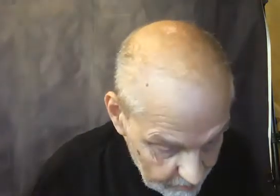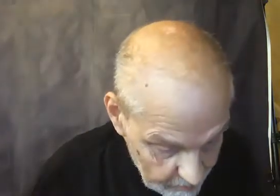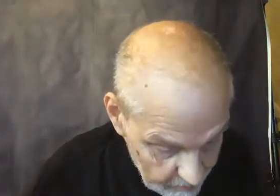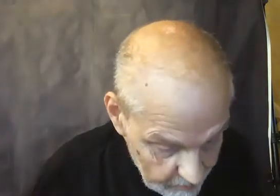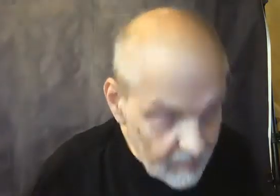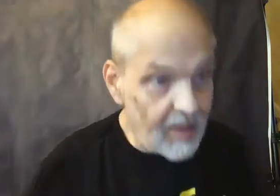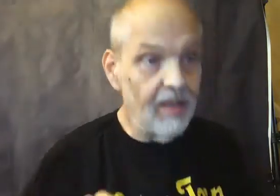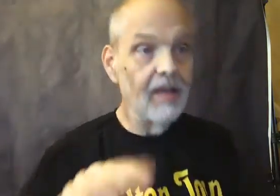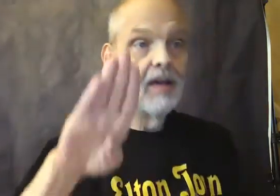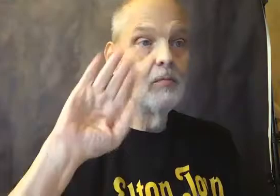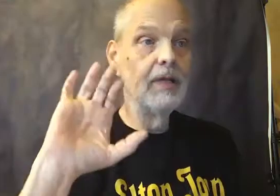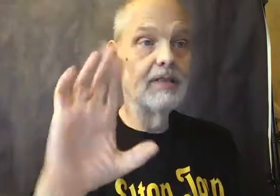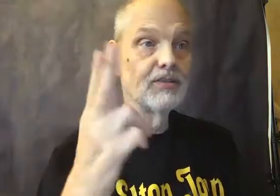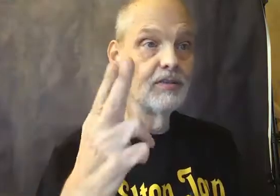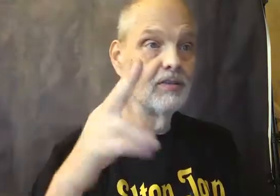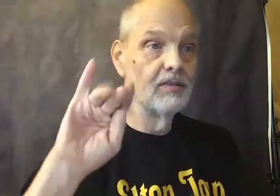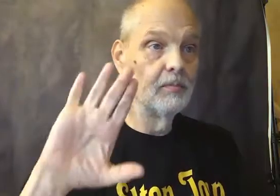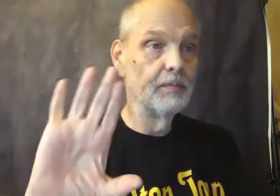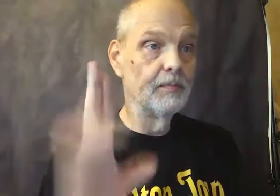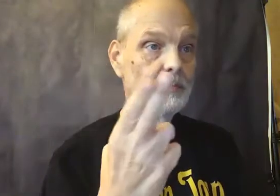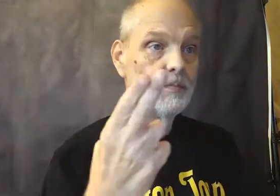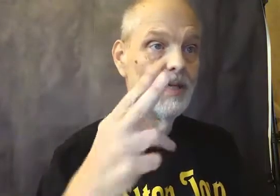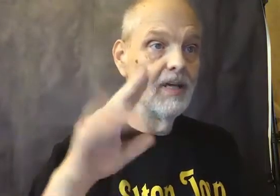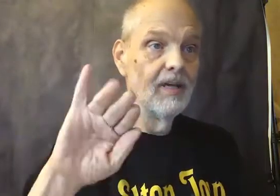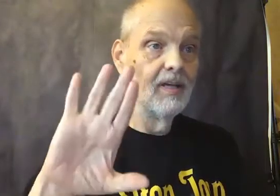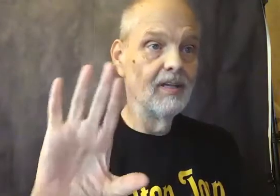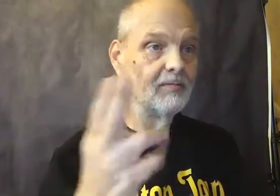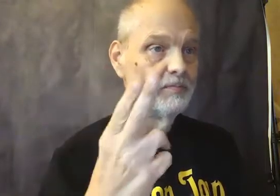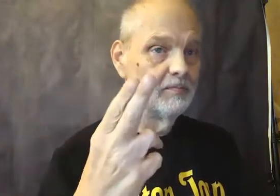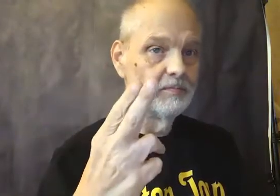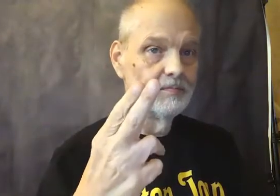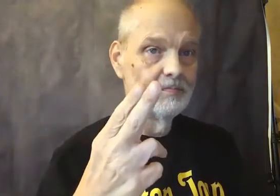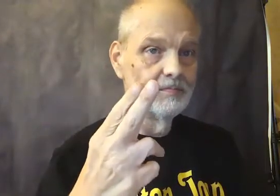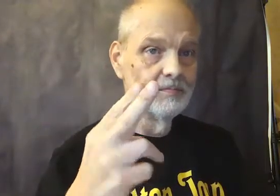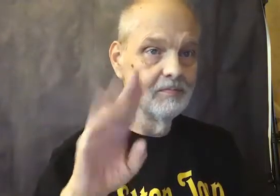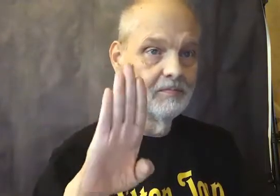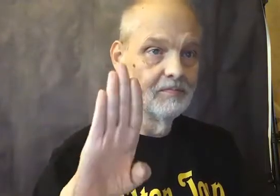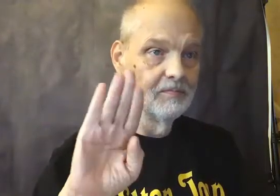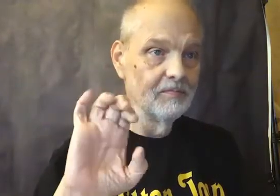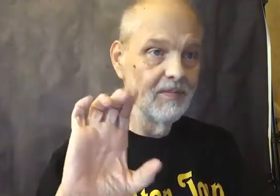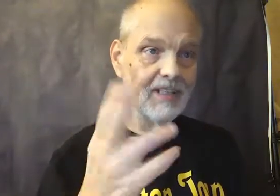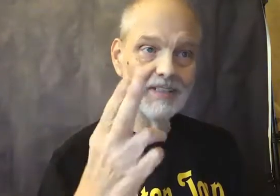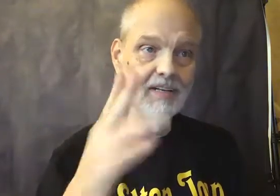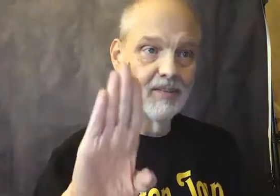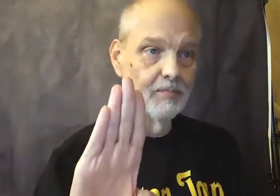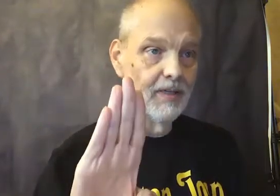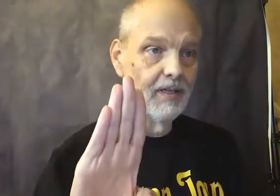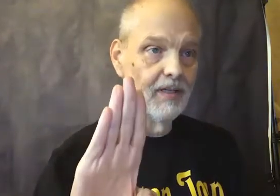Beach. It's kind of just B